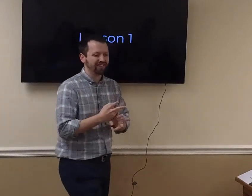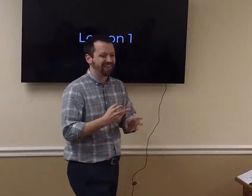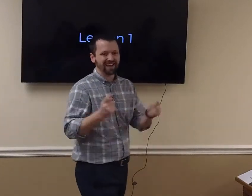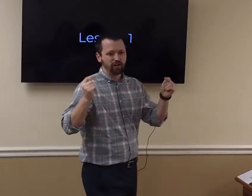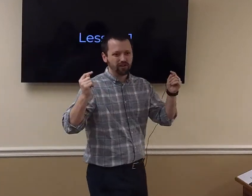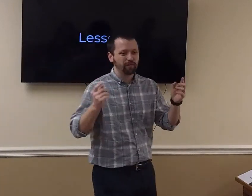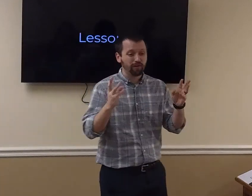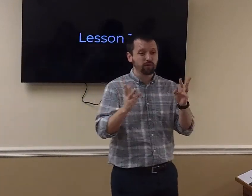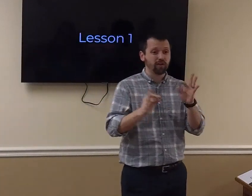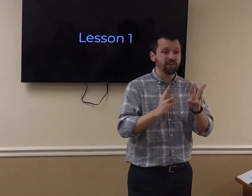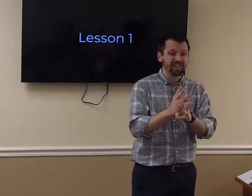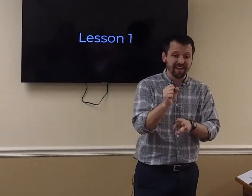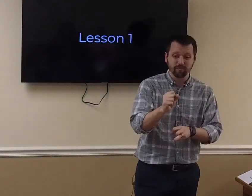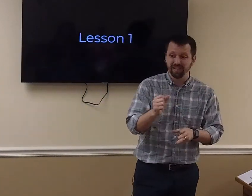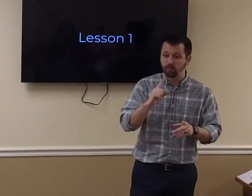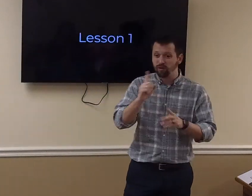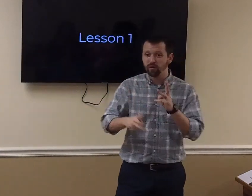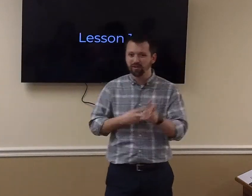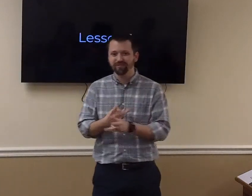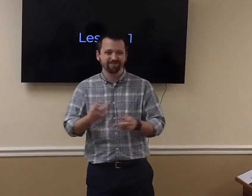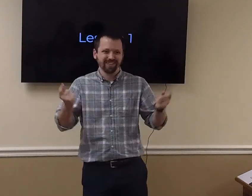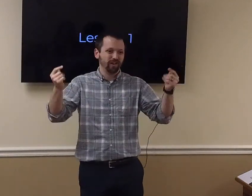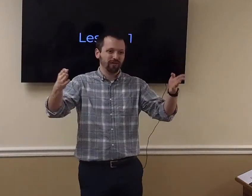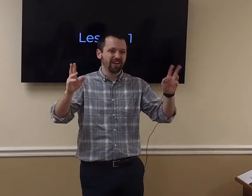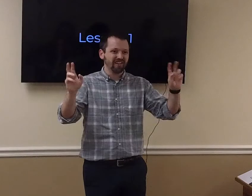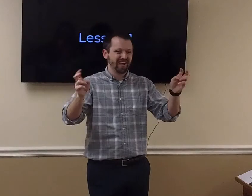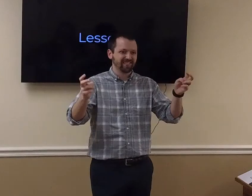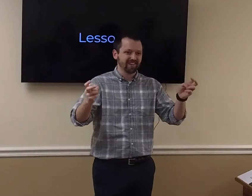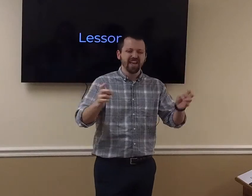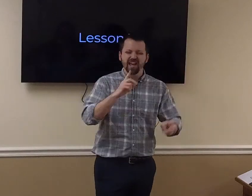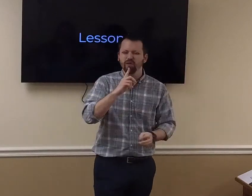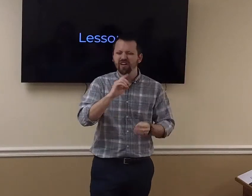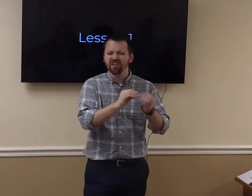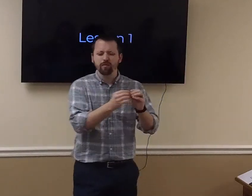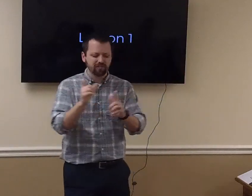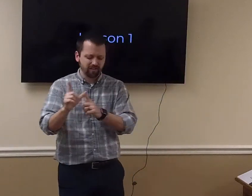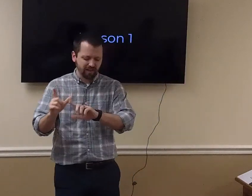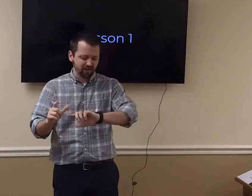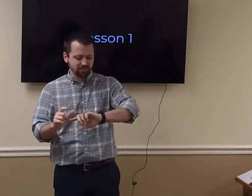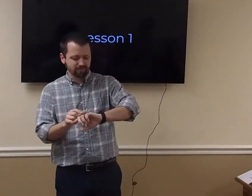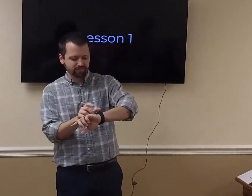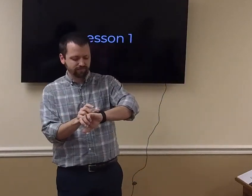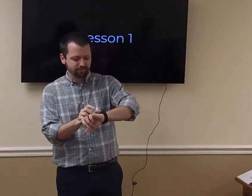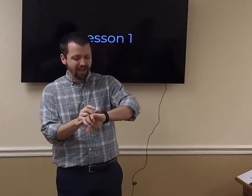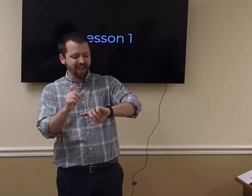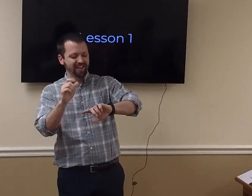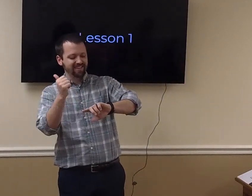yeah, get over it. In a perfect world, yes, but in the real world, get over it. Context. And really the numbers and the letters, I hit